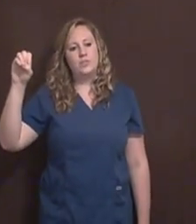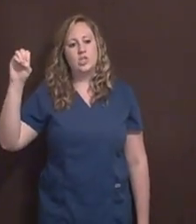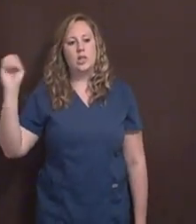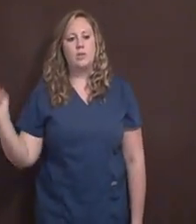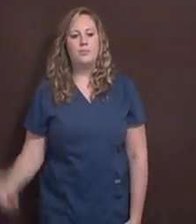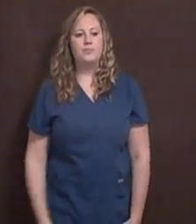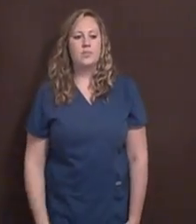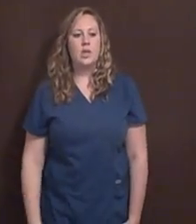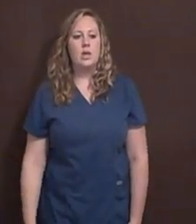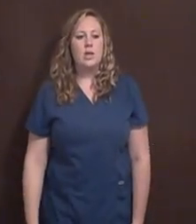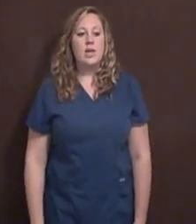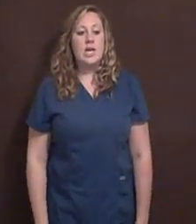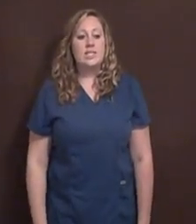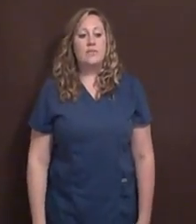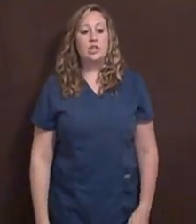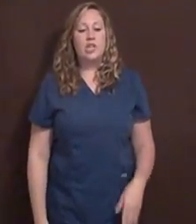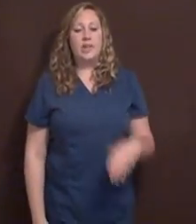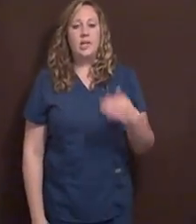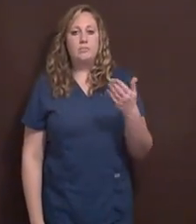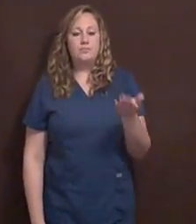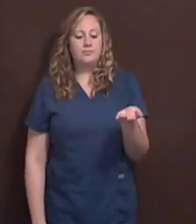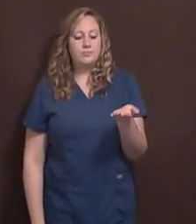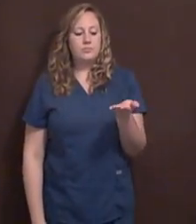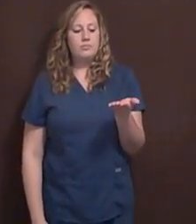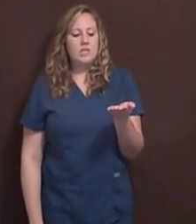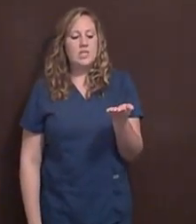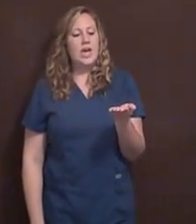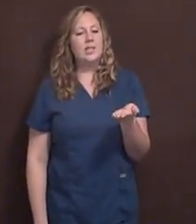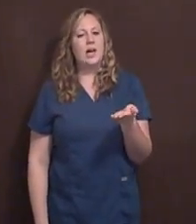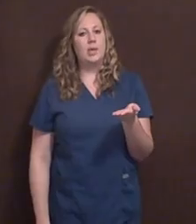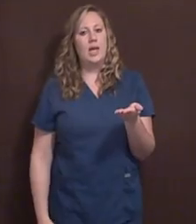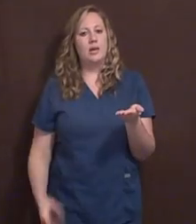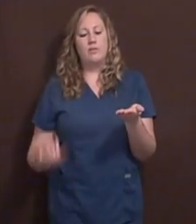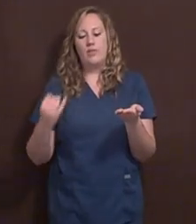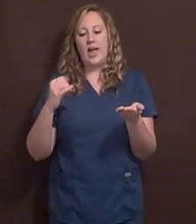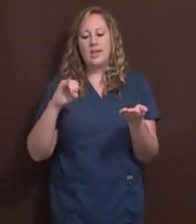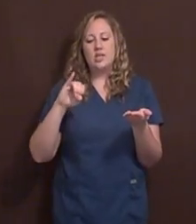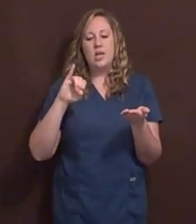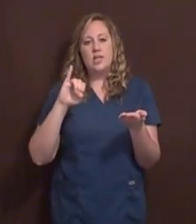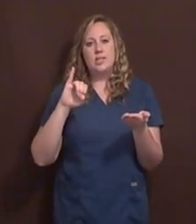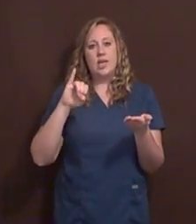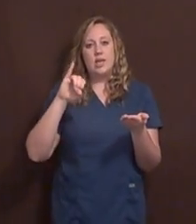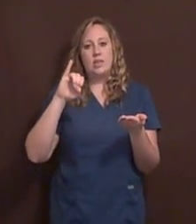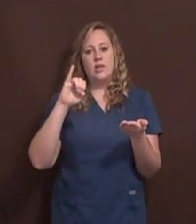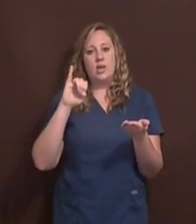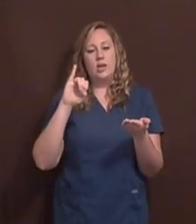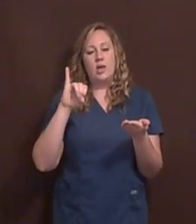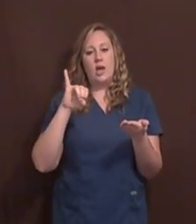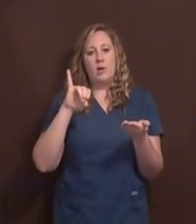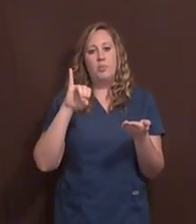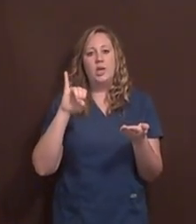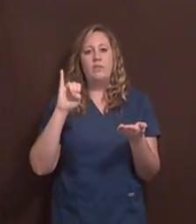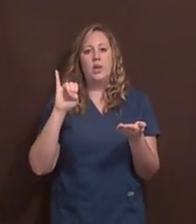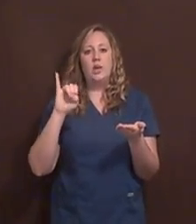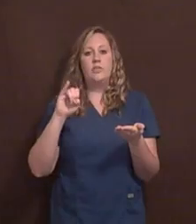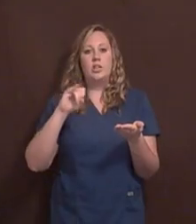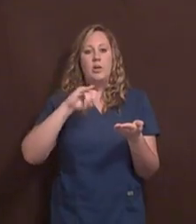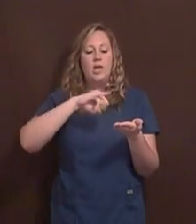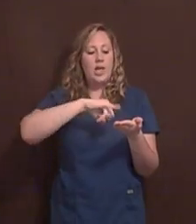J-E-L-L-O. Jello. Sign for jelly. Non-dominant hand flat. Take the pinky finger of your dominant